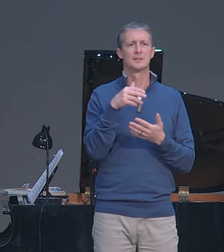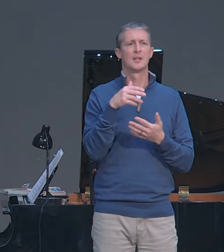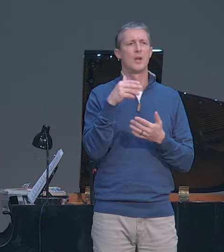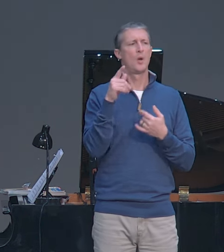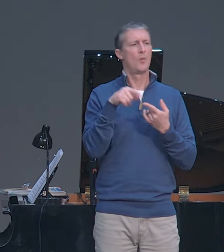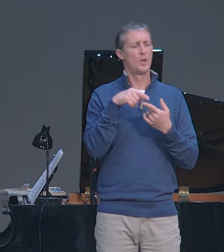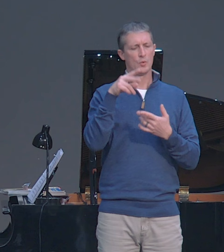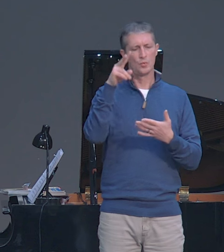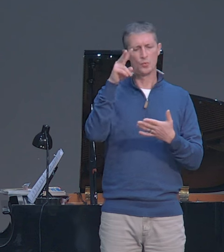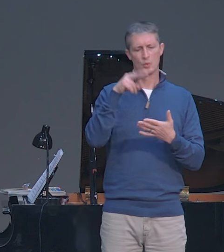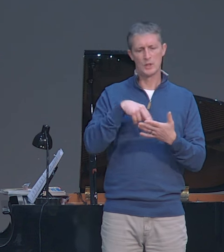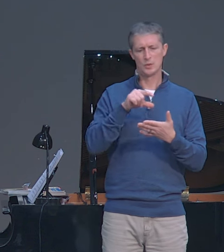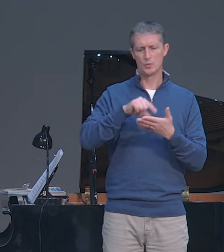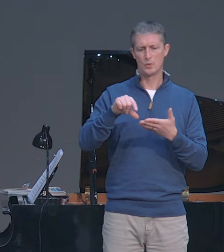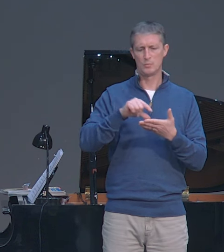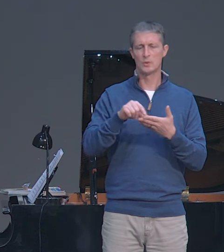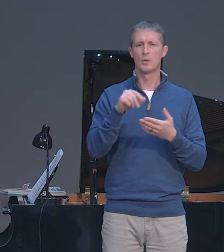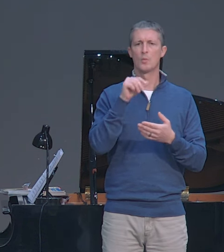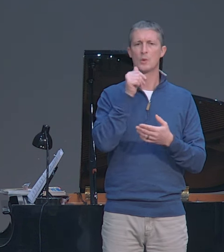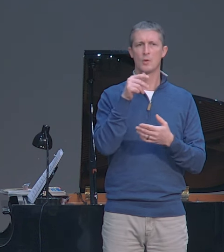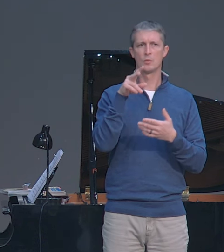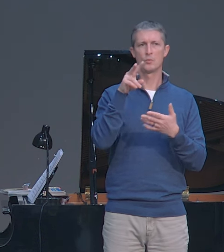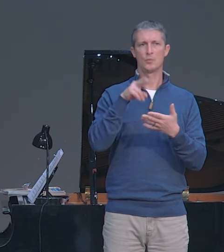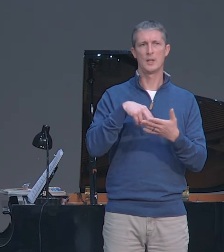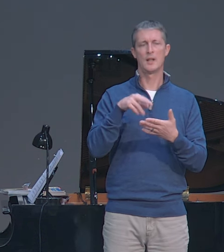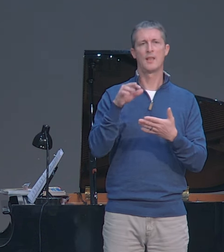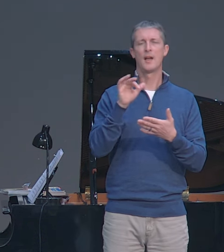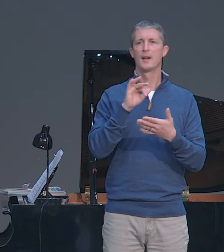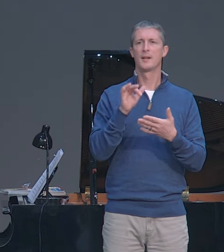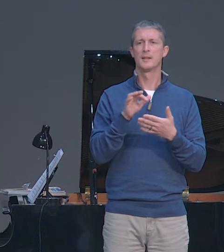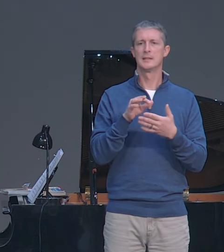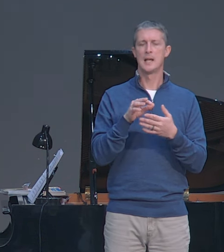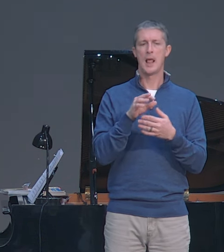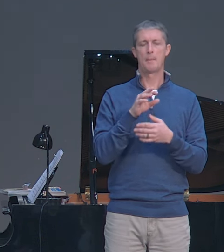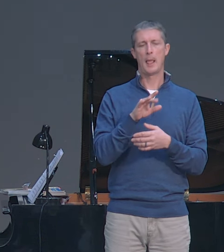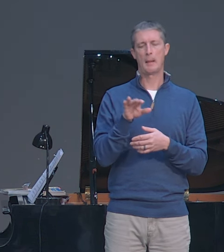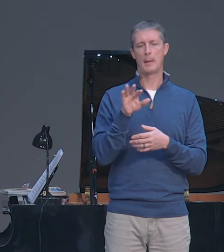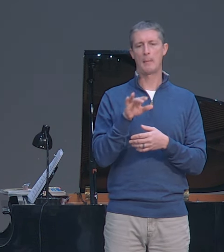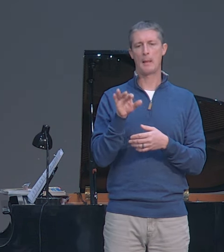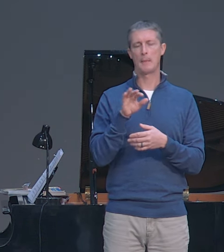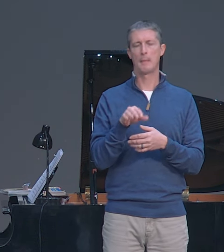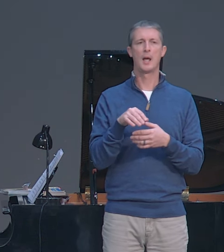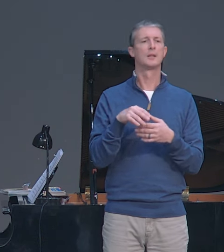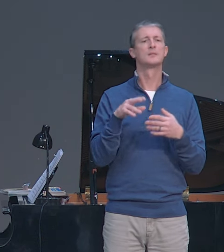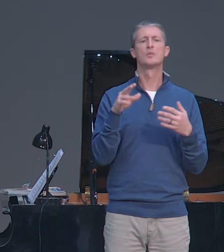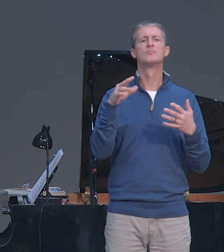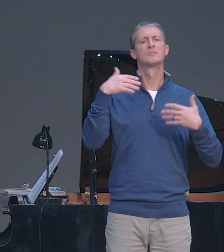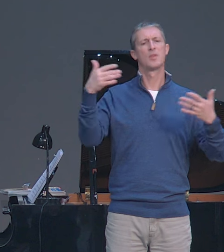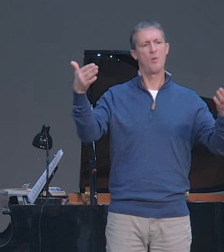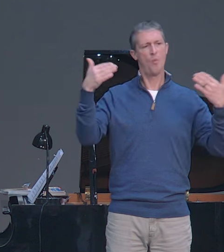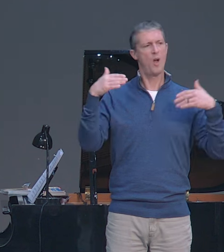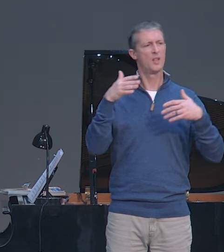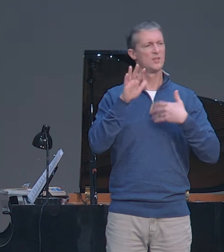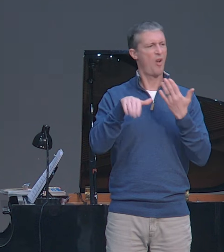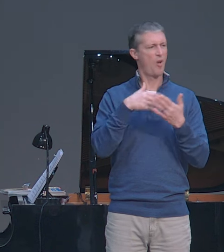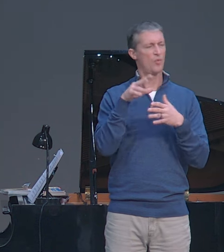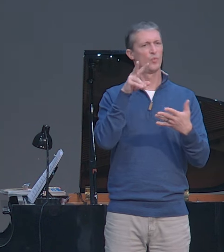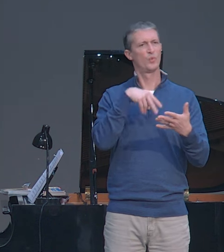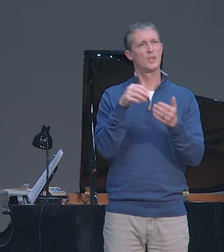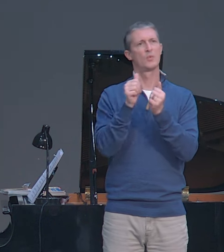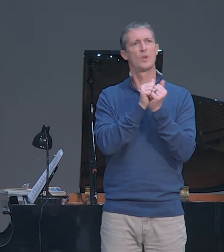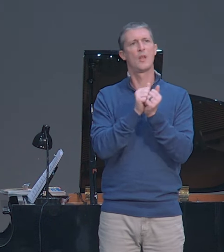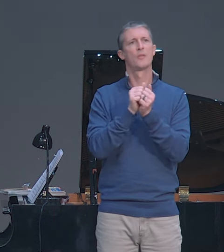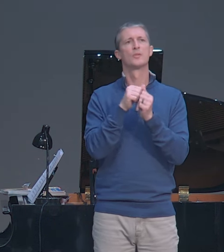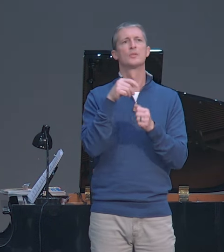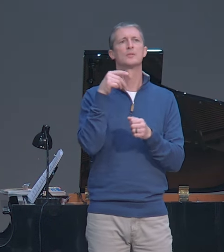we don't read like, and he is the image of the image of God. We read loud, right? So join us. Let's read loud. Referring